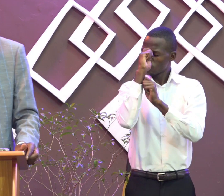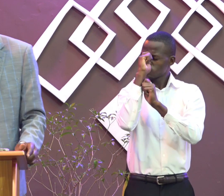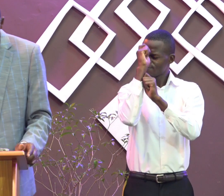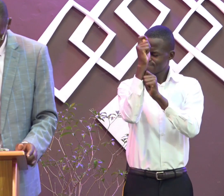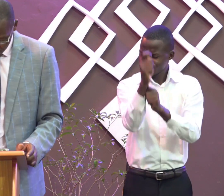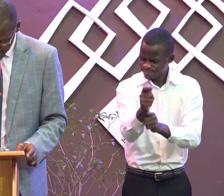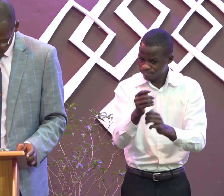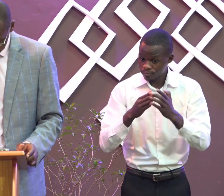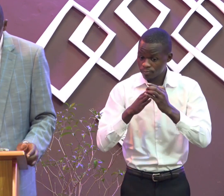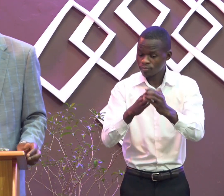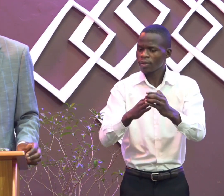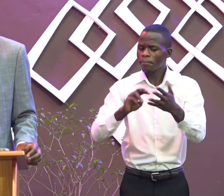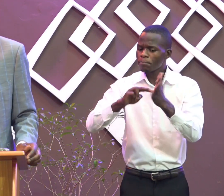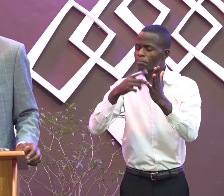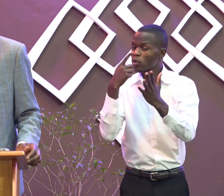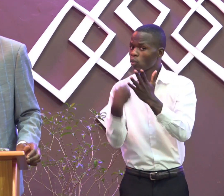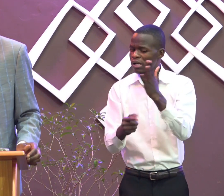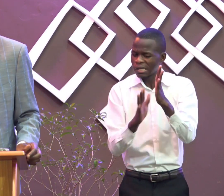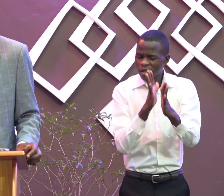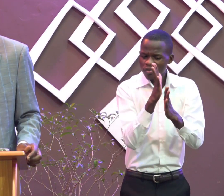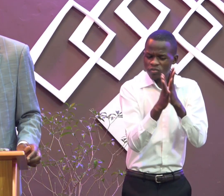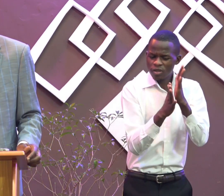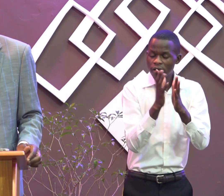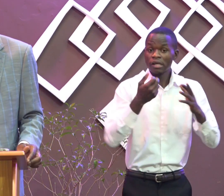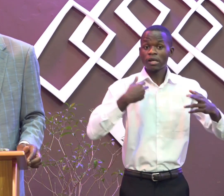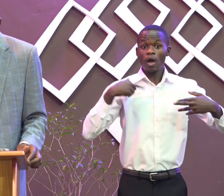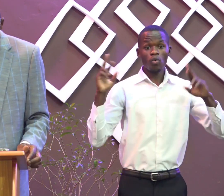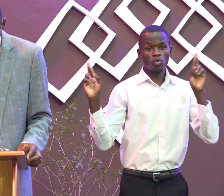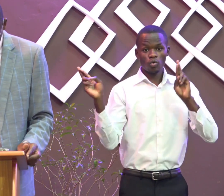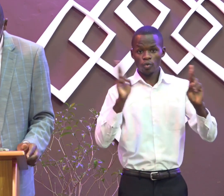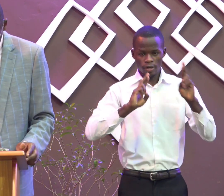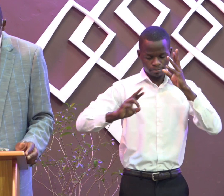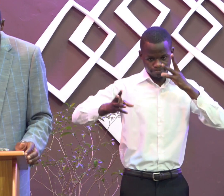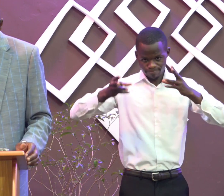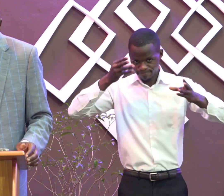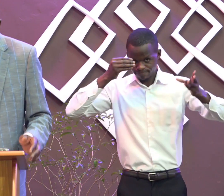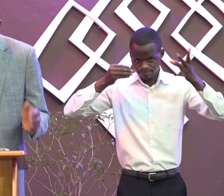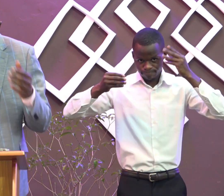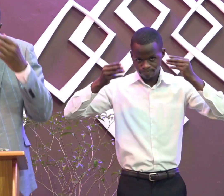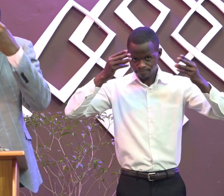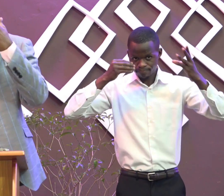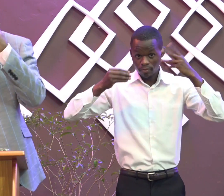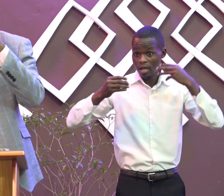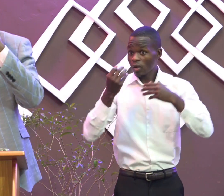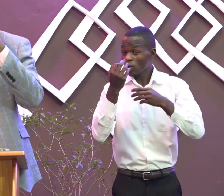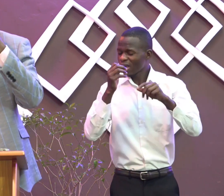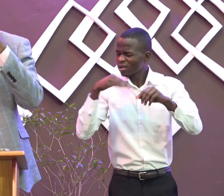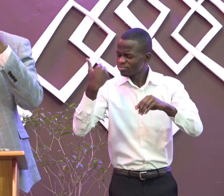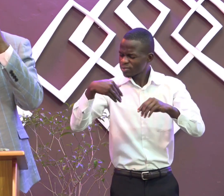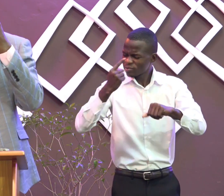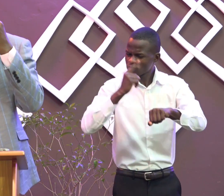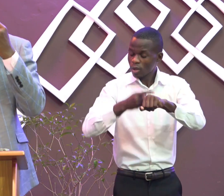akalaga nti ndi mwetegefu okuyiga. Being obedient to leadership is a sign that you are ready to learn. Bulirogondera